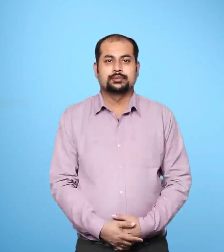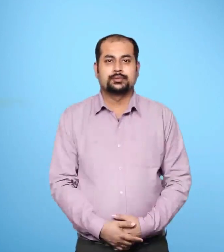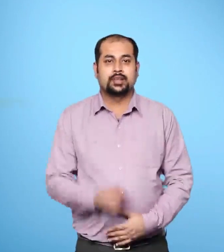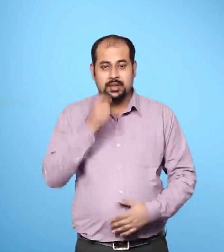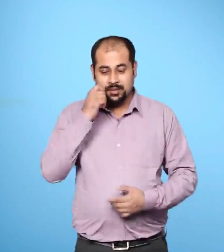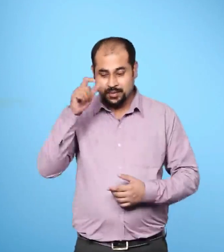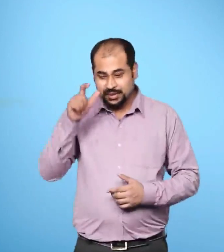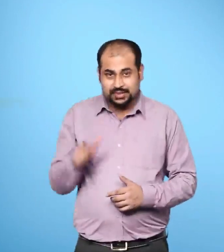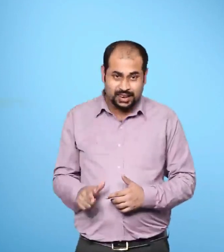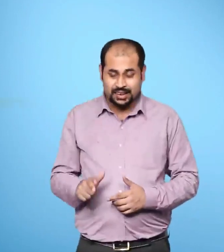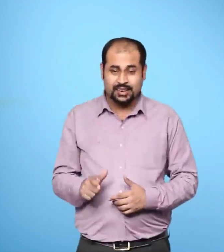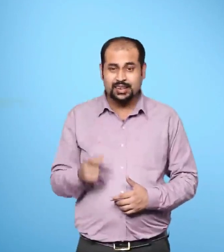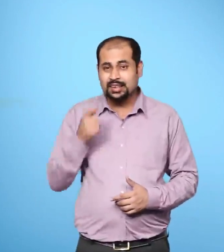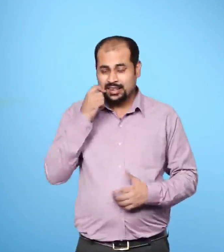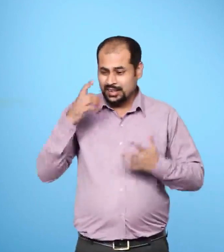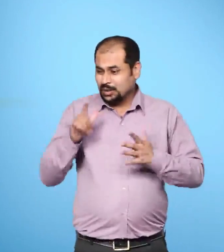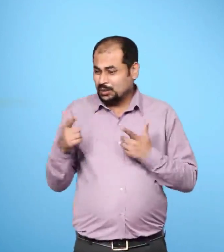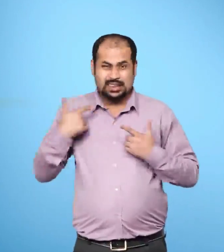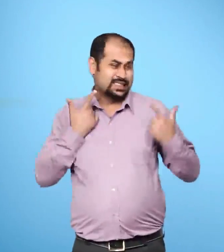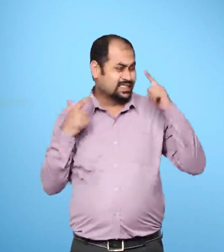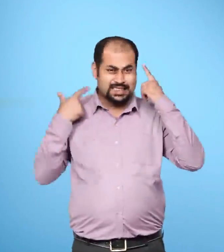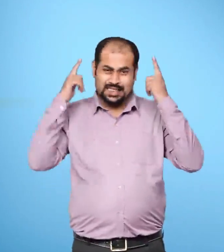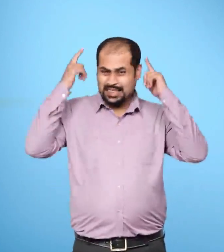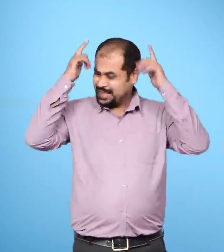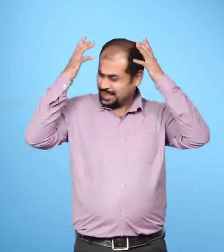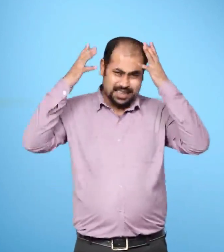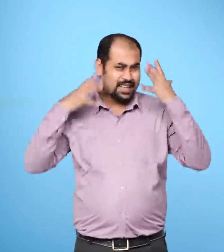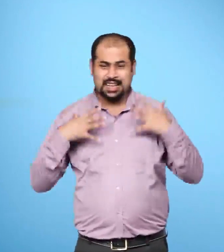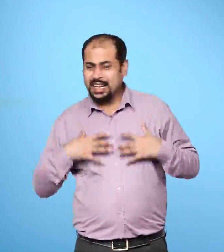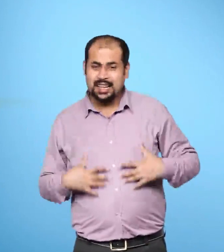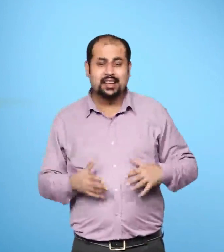A worried man is standing near the table with a plate in his hand